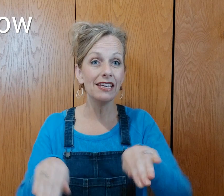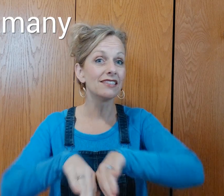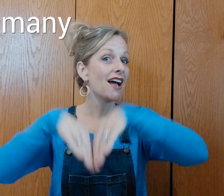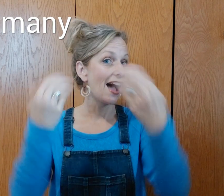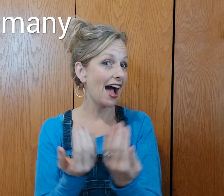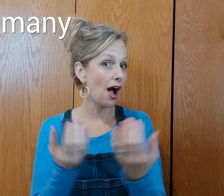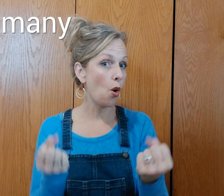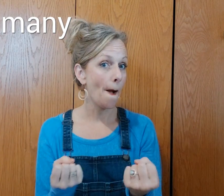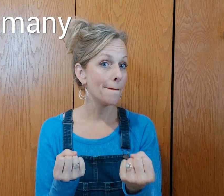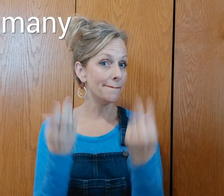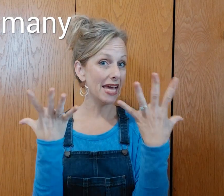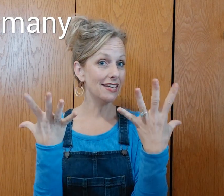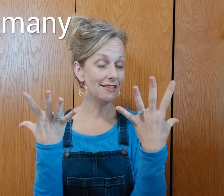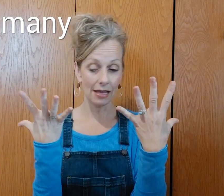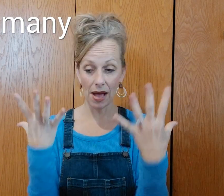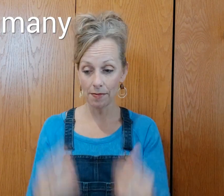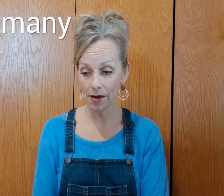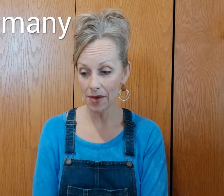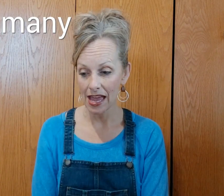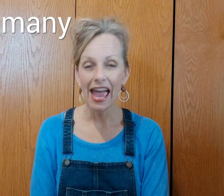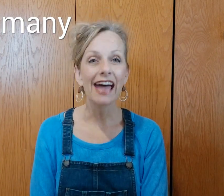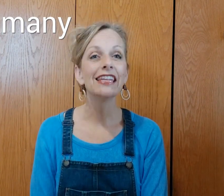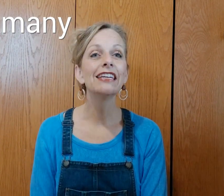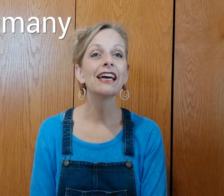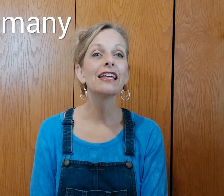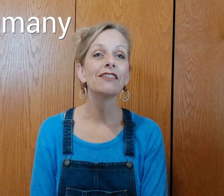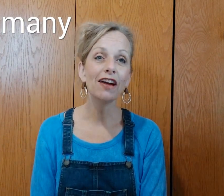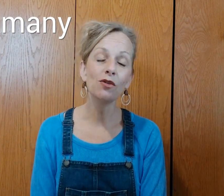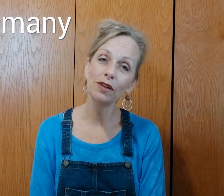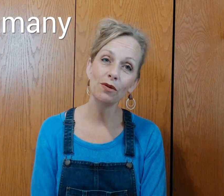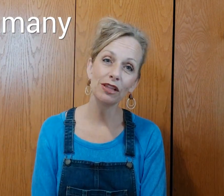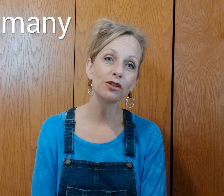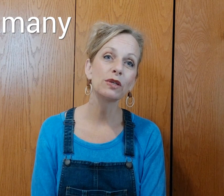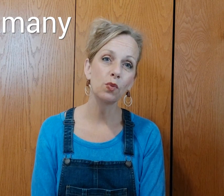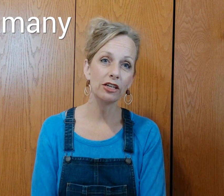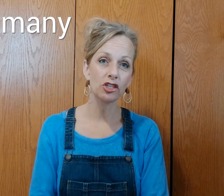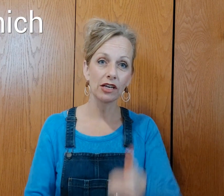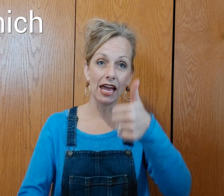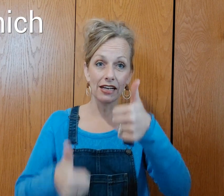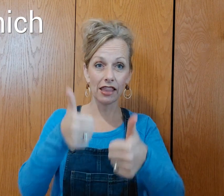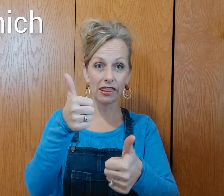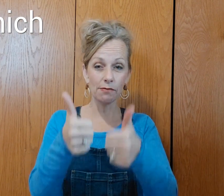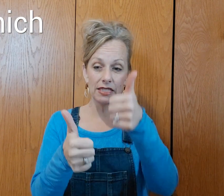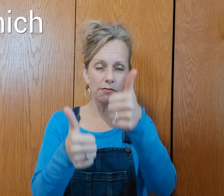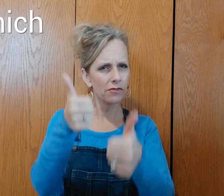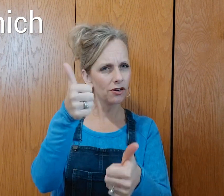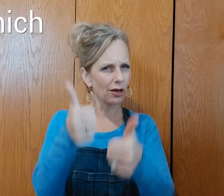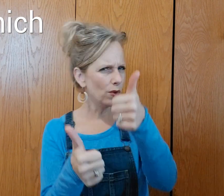is how many. They pop up. And then the final one that we learned was which. And it thumbs up. You're like,